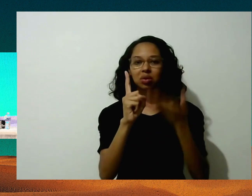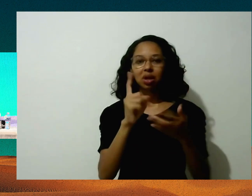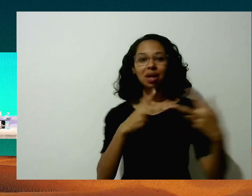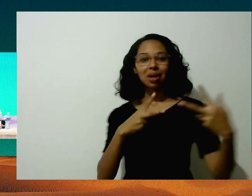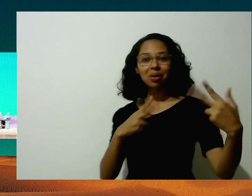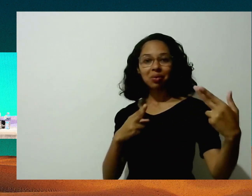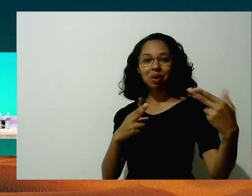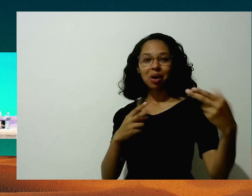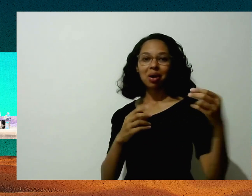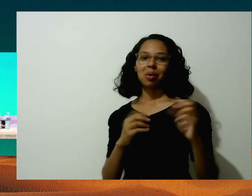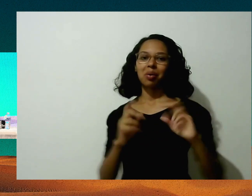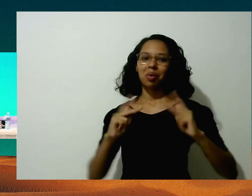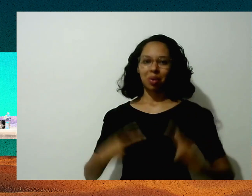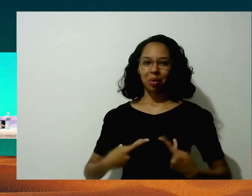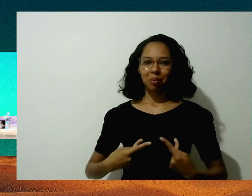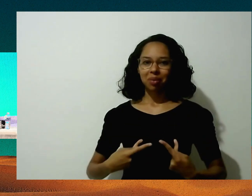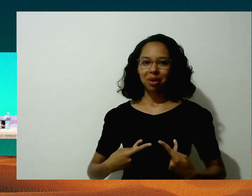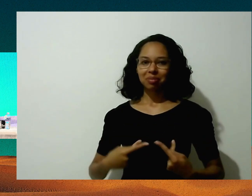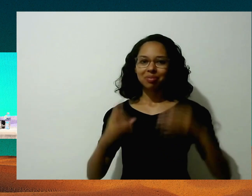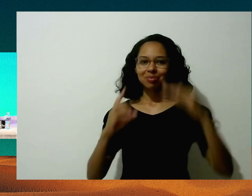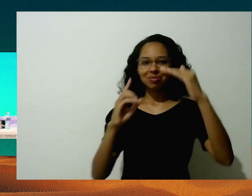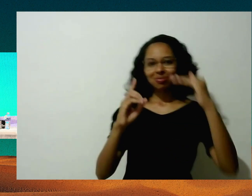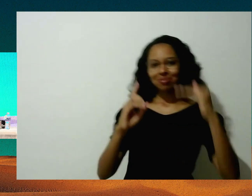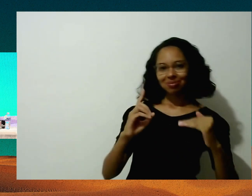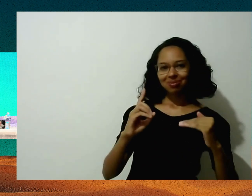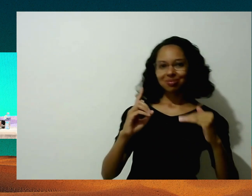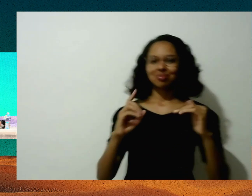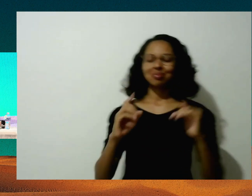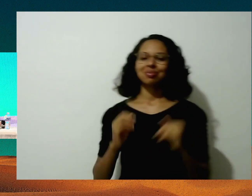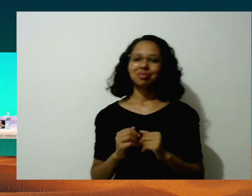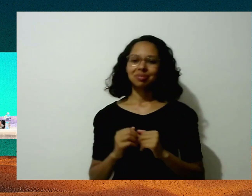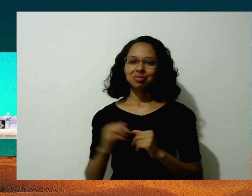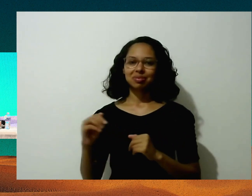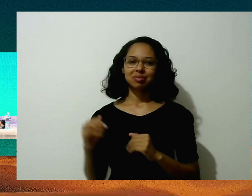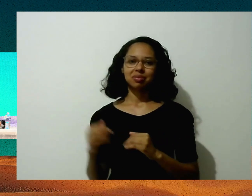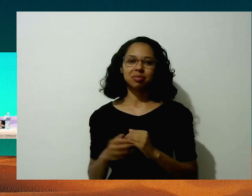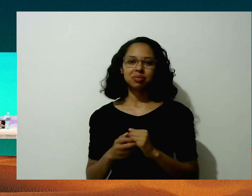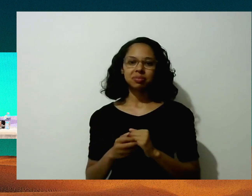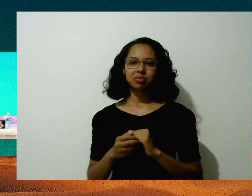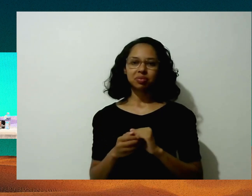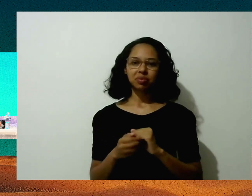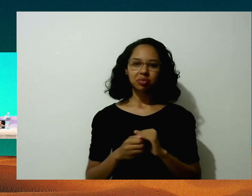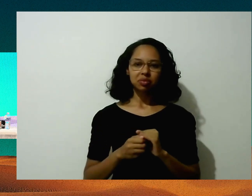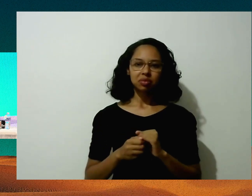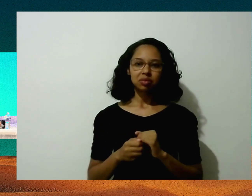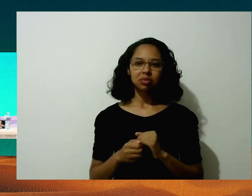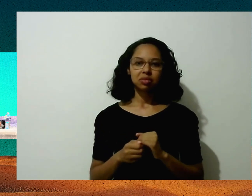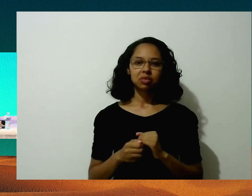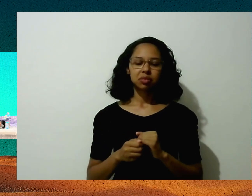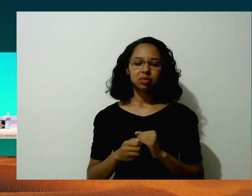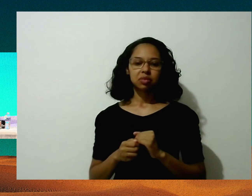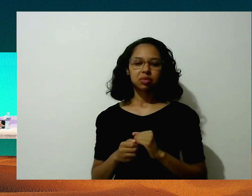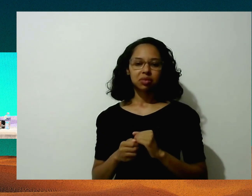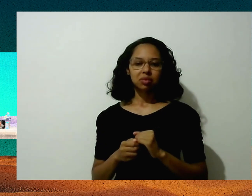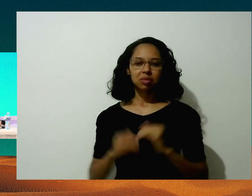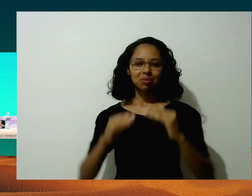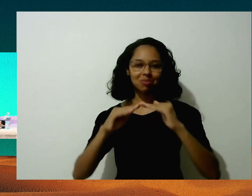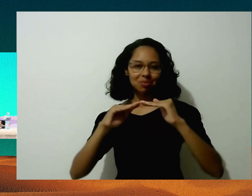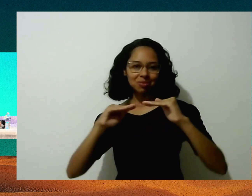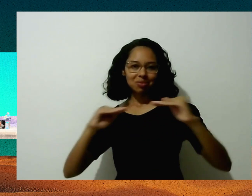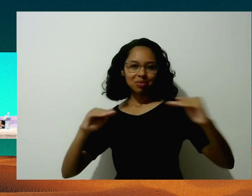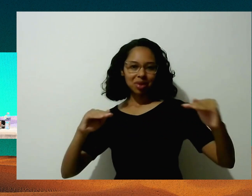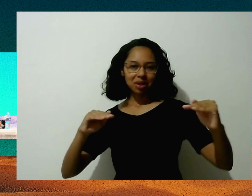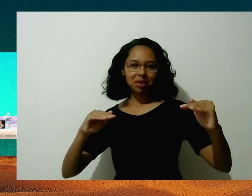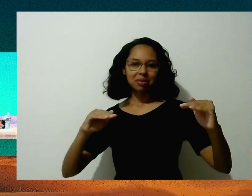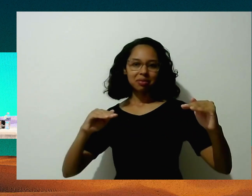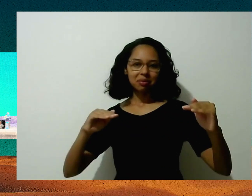was made a little lower than the angels as man. E ele então na posição do homem fala: eu nada posso fazer de